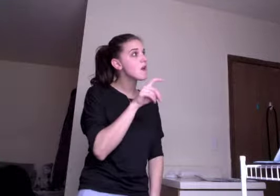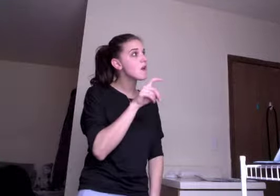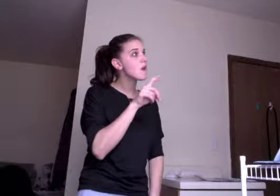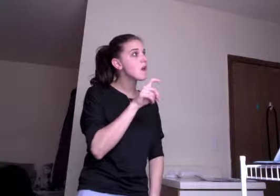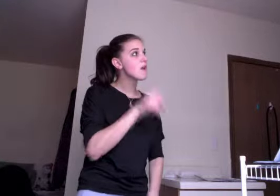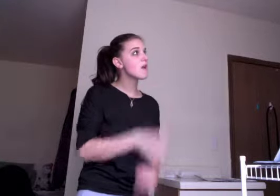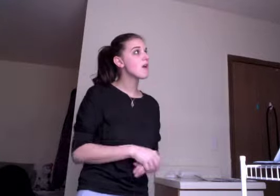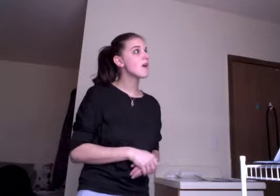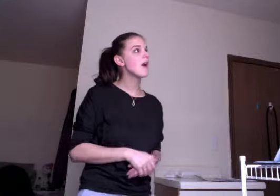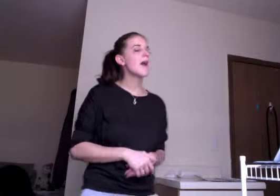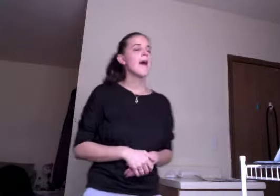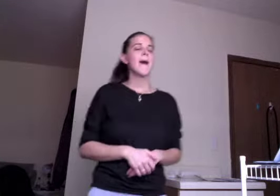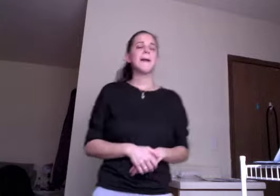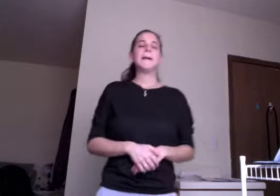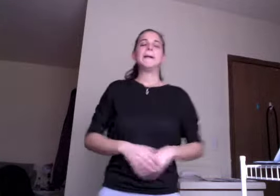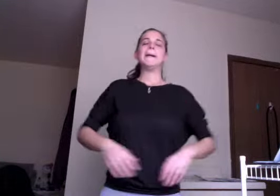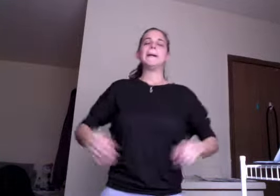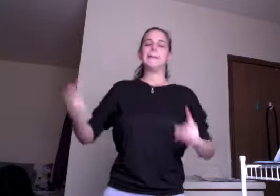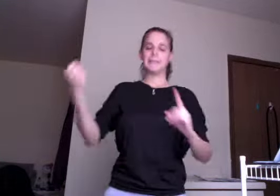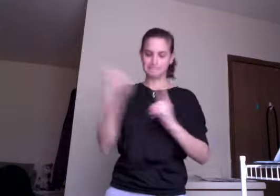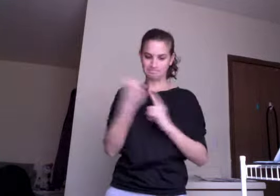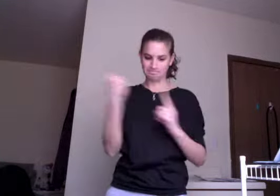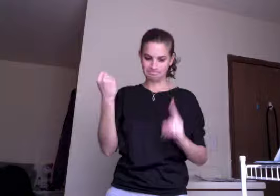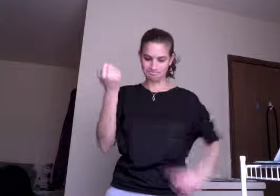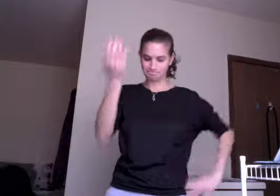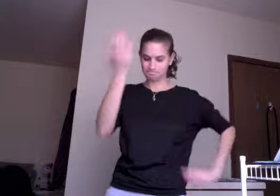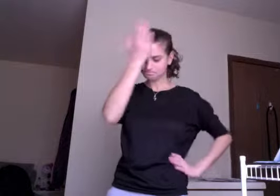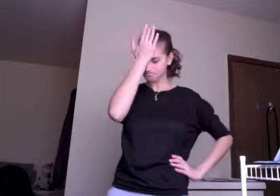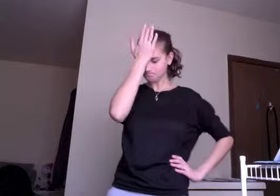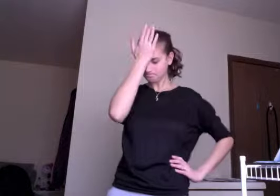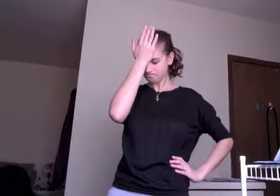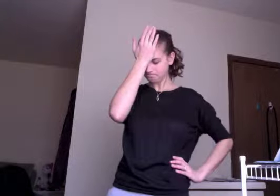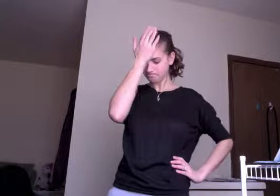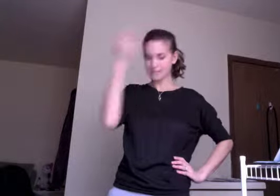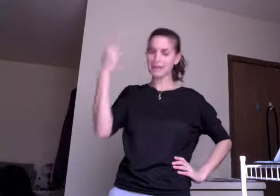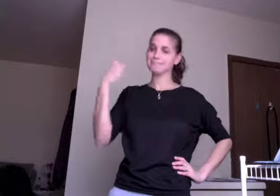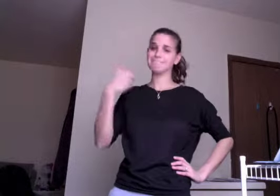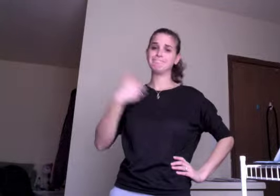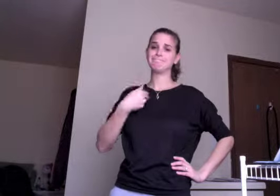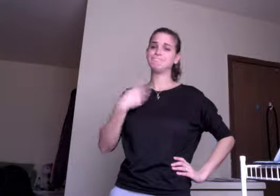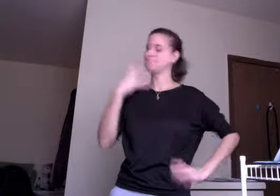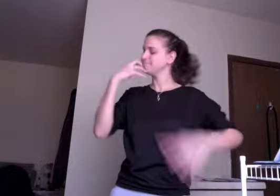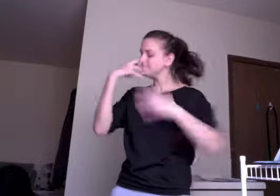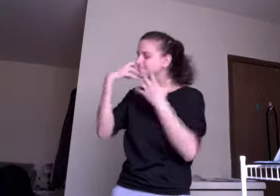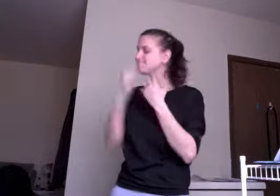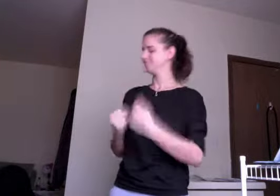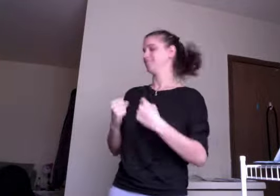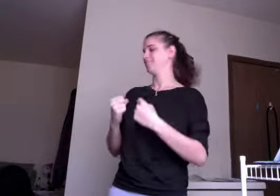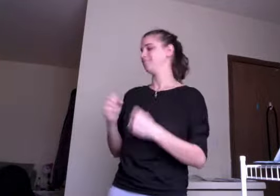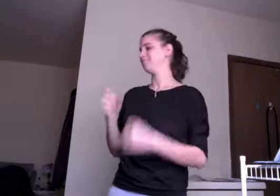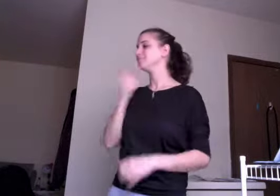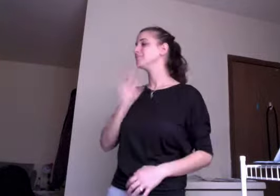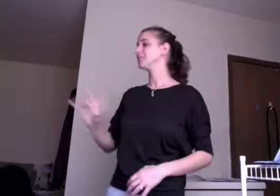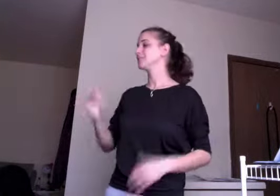and then I realized that I have taken my little eight-year-old's hand and taken her right into internet porn and I looked into this